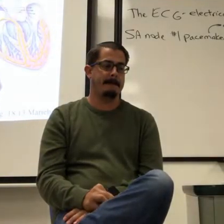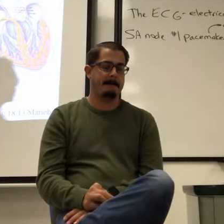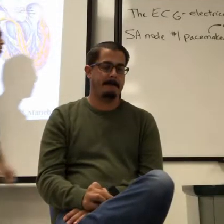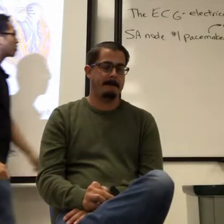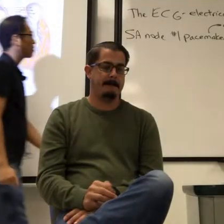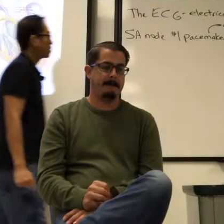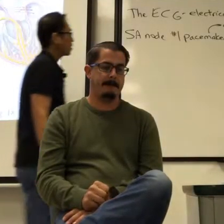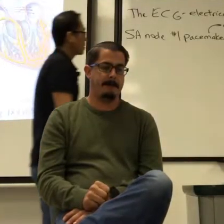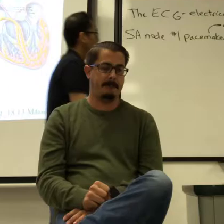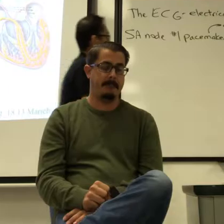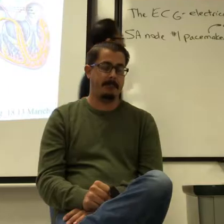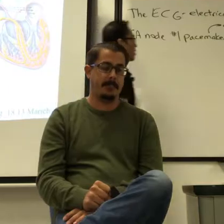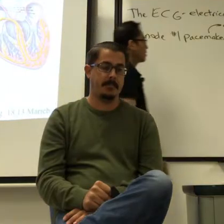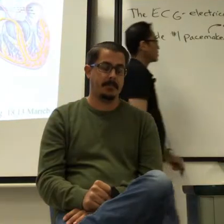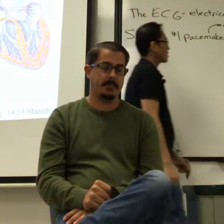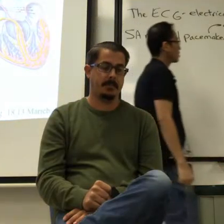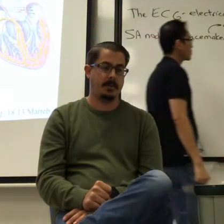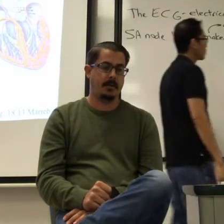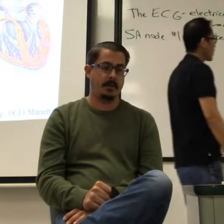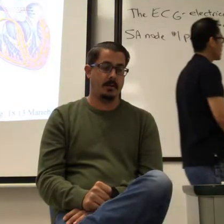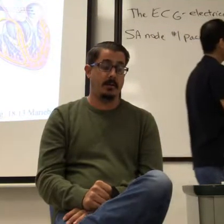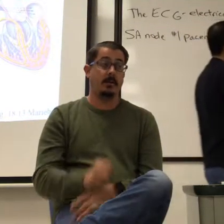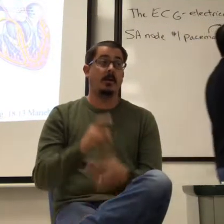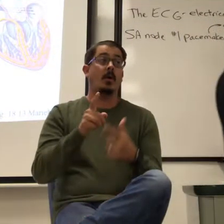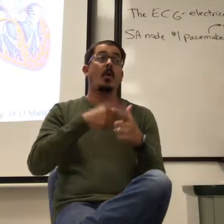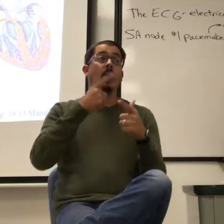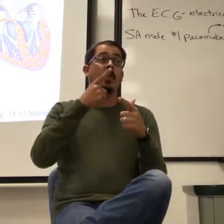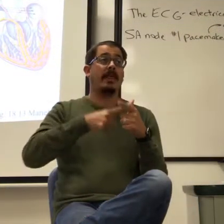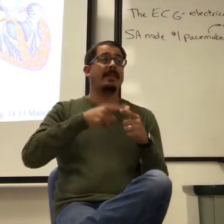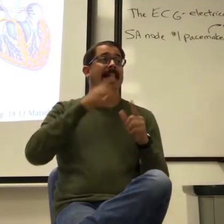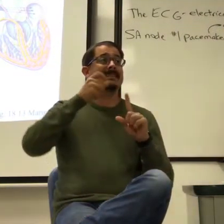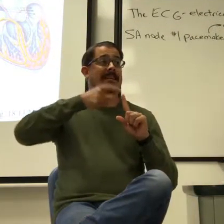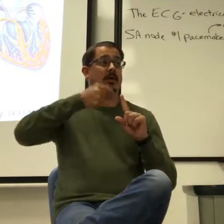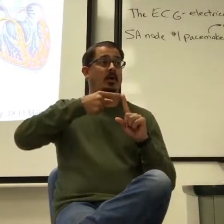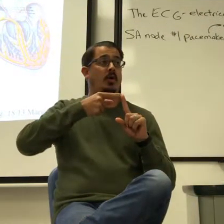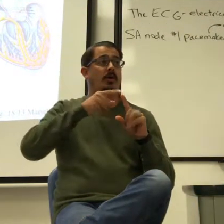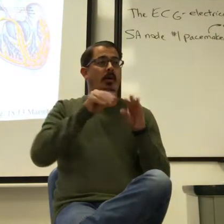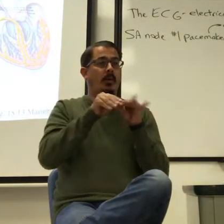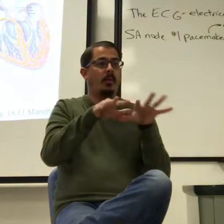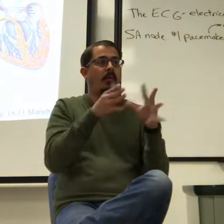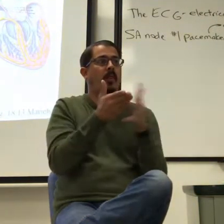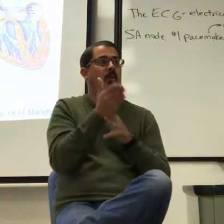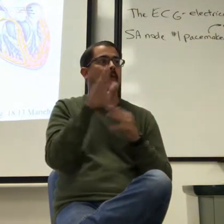Now from there, the signal spreads through all the atria